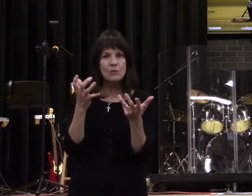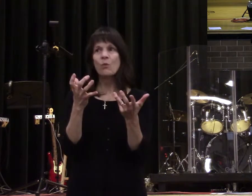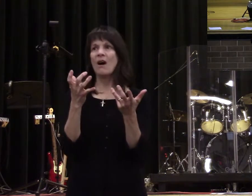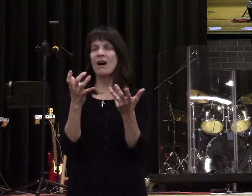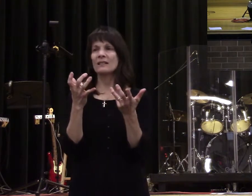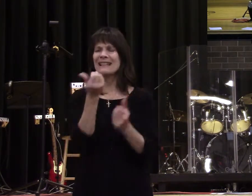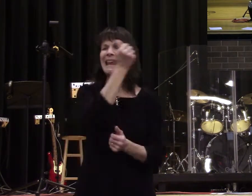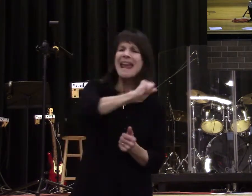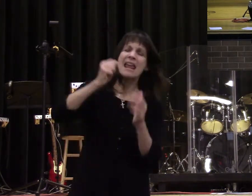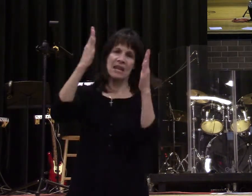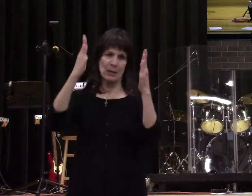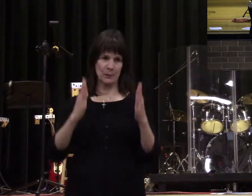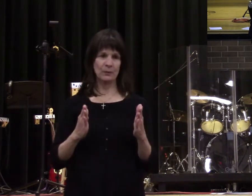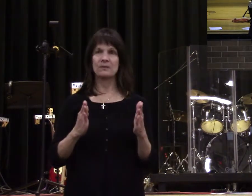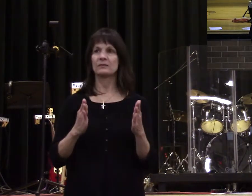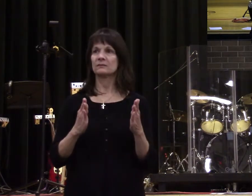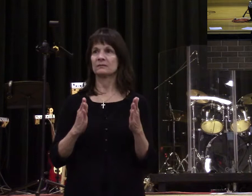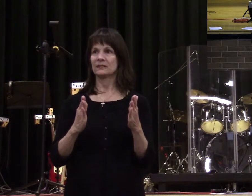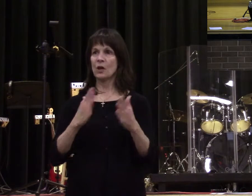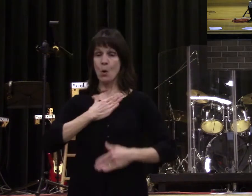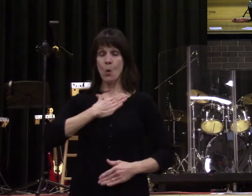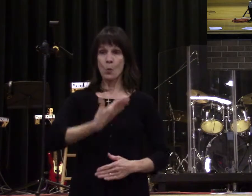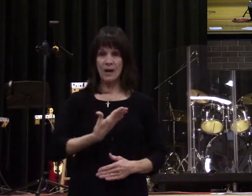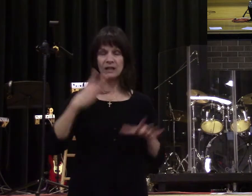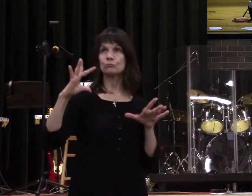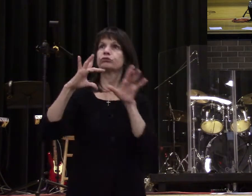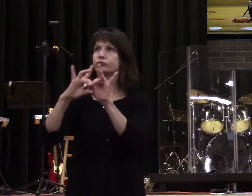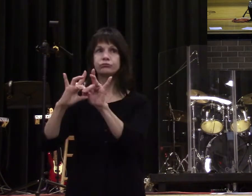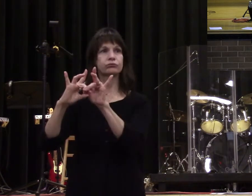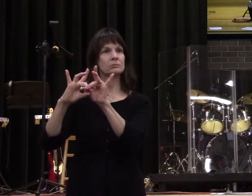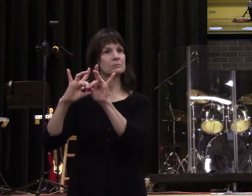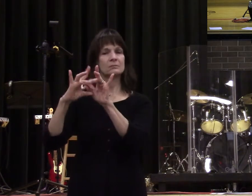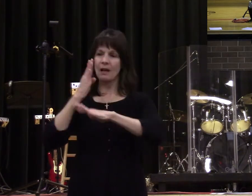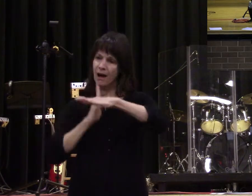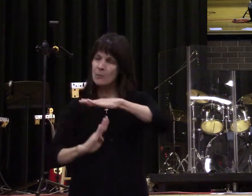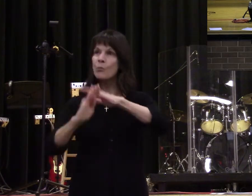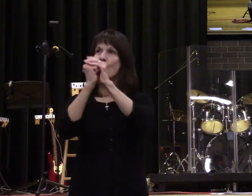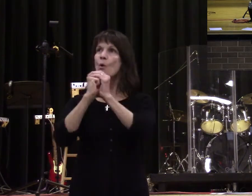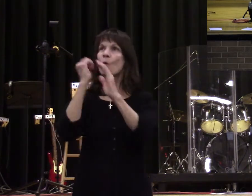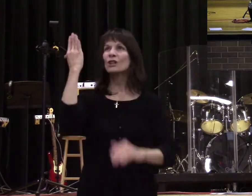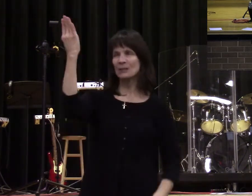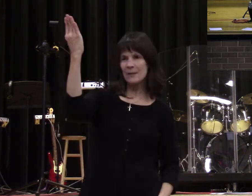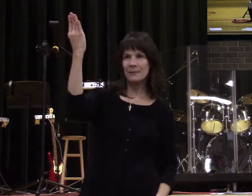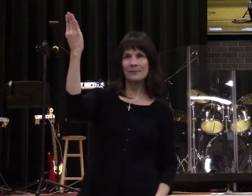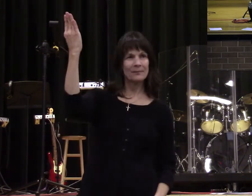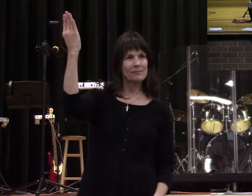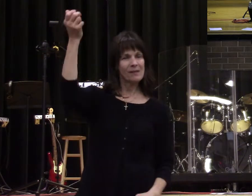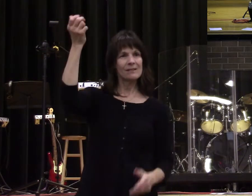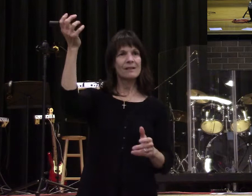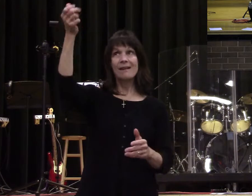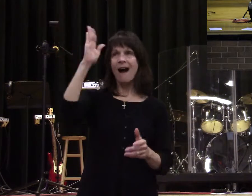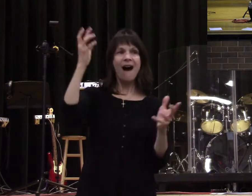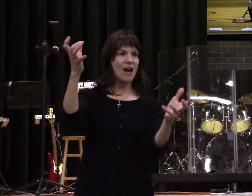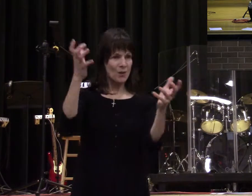not looking for angels. He's not looking for seraphim or cherubim. He's looking for people who will worship the Father in spirit and truth. He